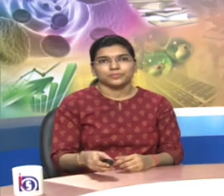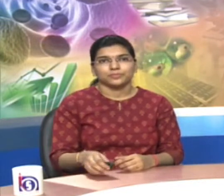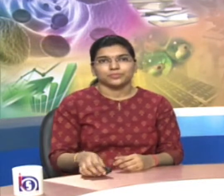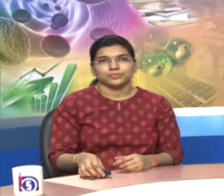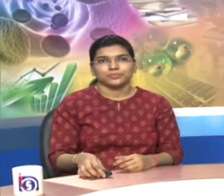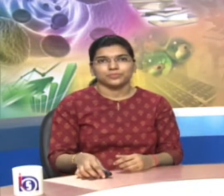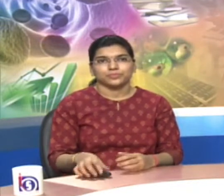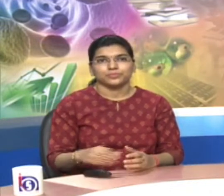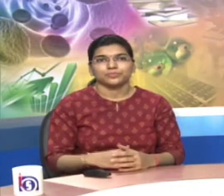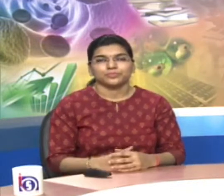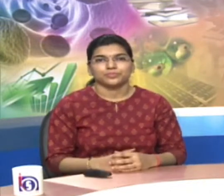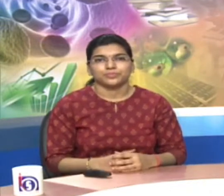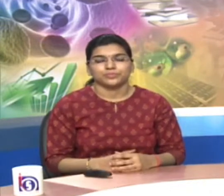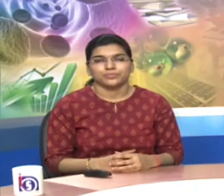that.